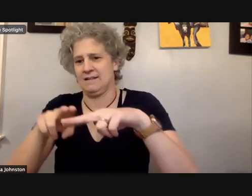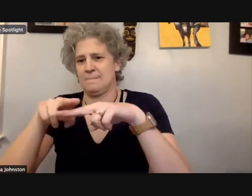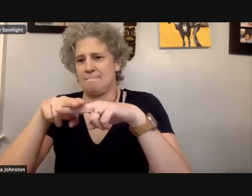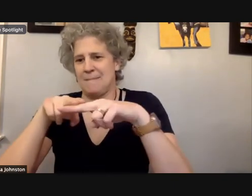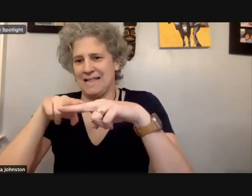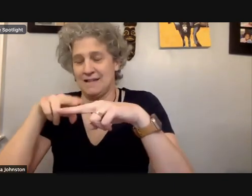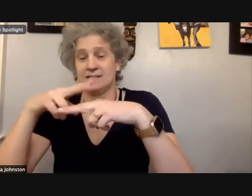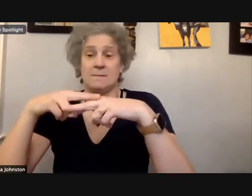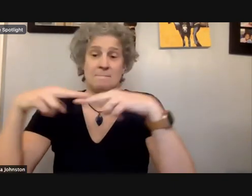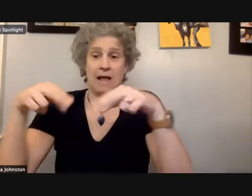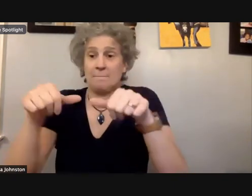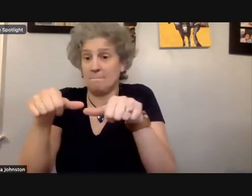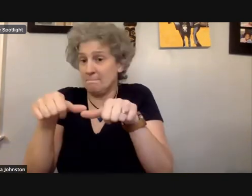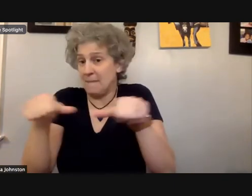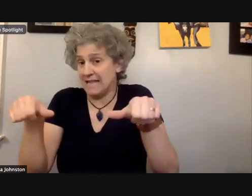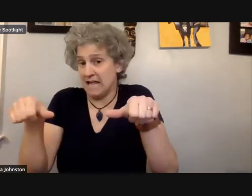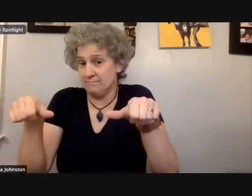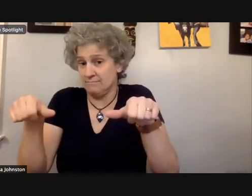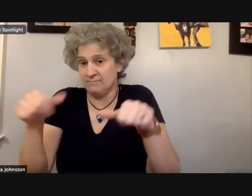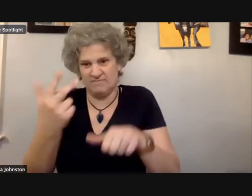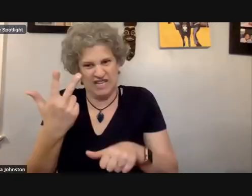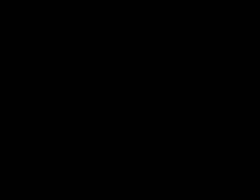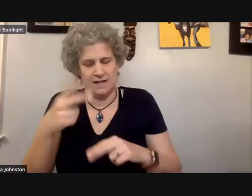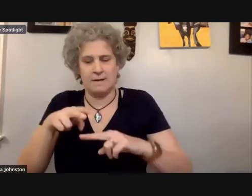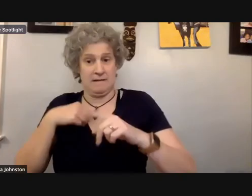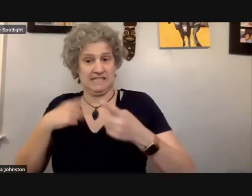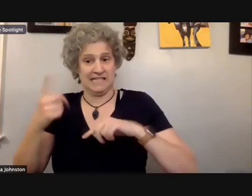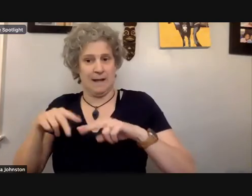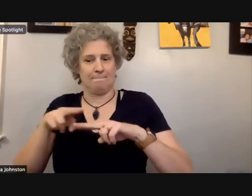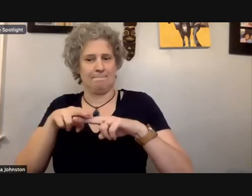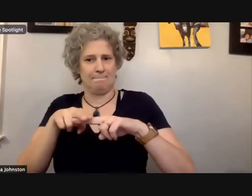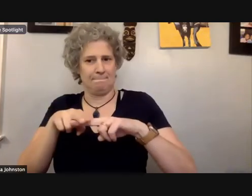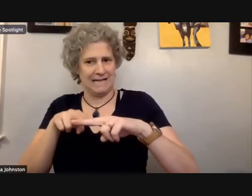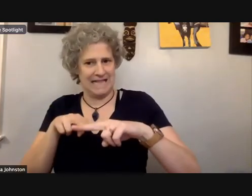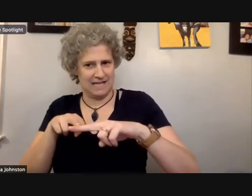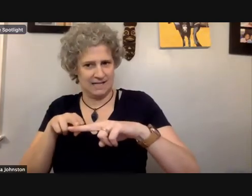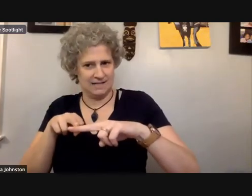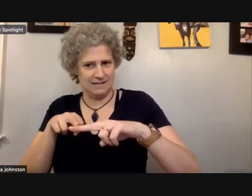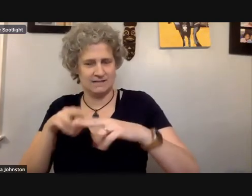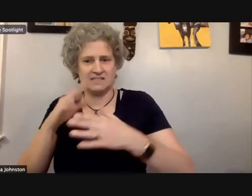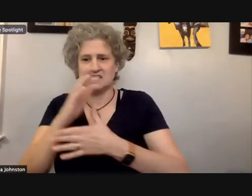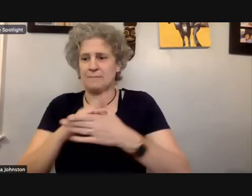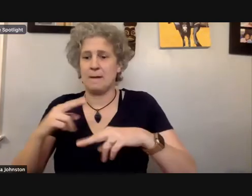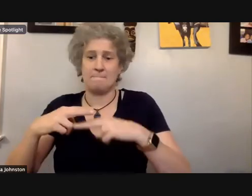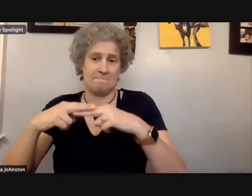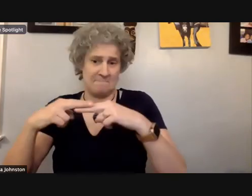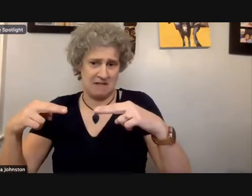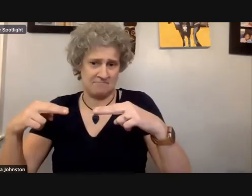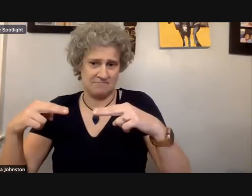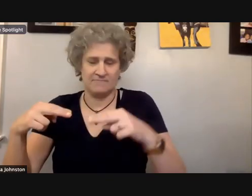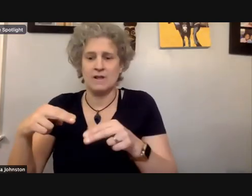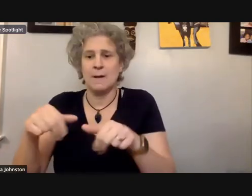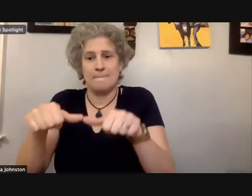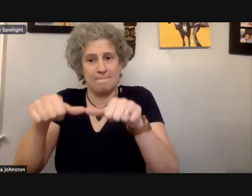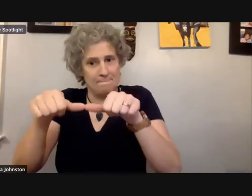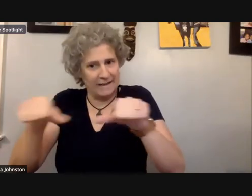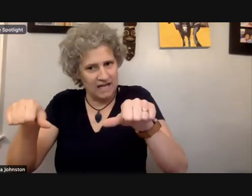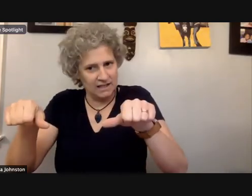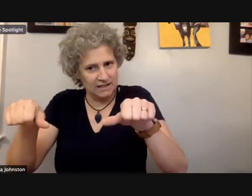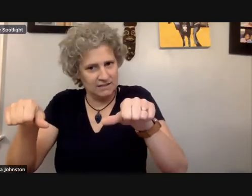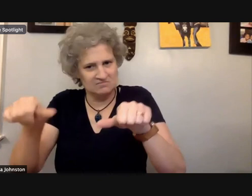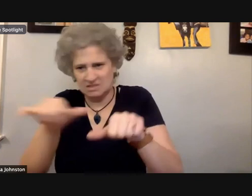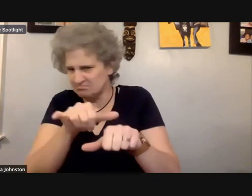even when they're not bleeding, they get a Band-Aid. So Band-Aid, different signs for Band-Aid. I signed this for Band-Aid. Some people sign this